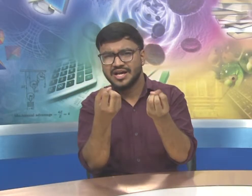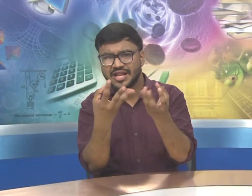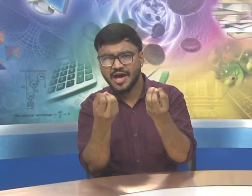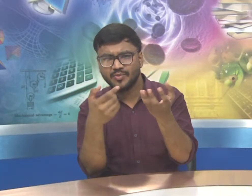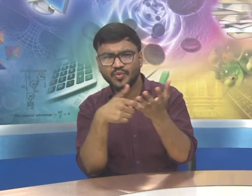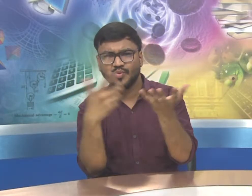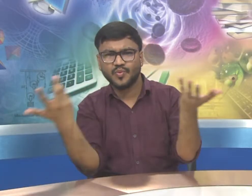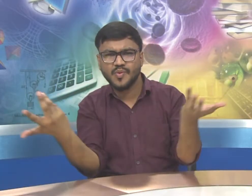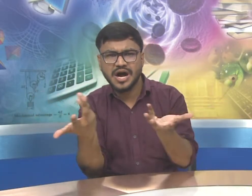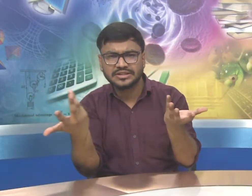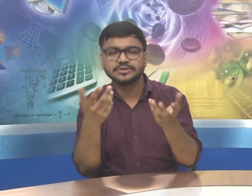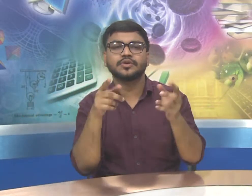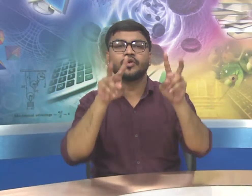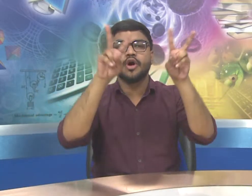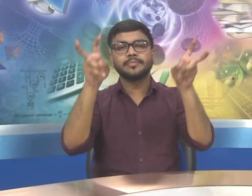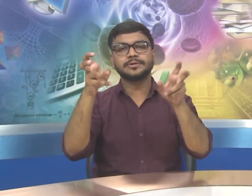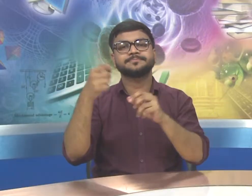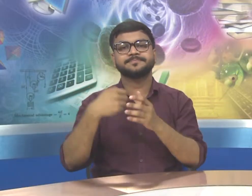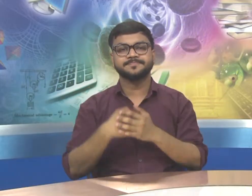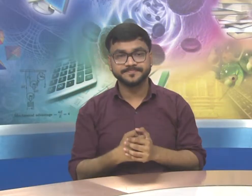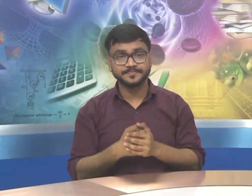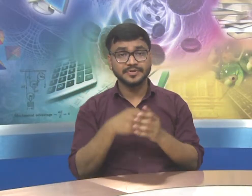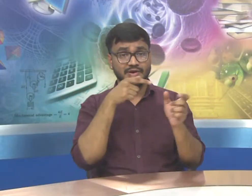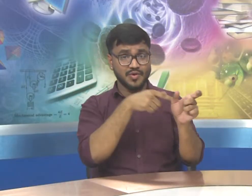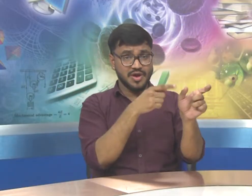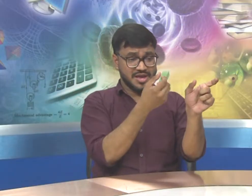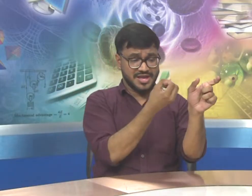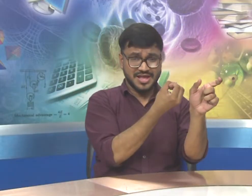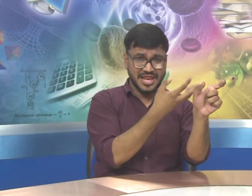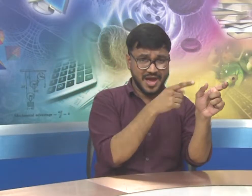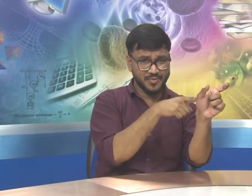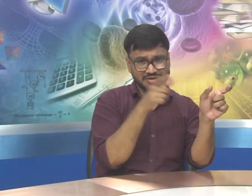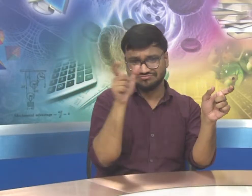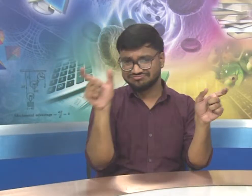Now we will look what is law of constant proportions.